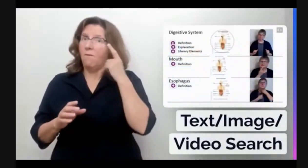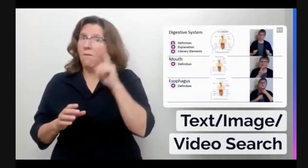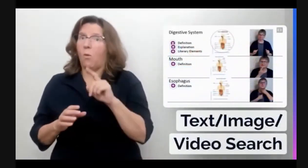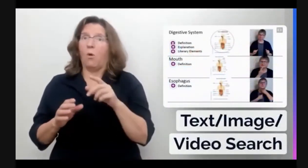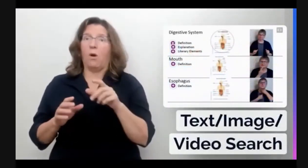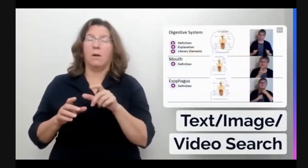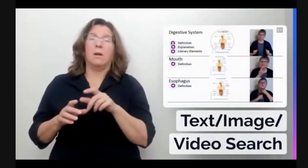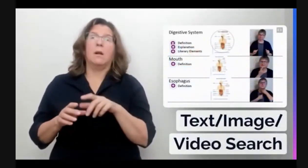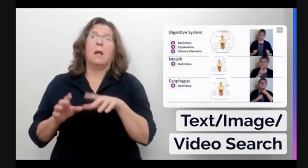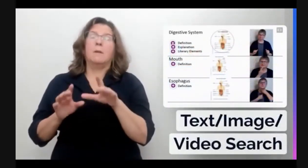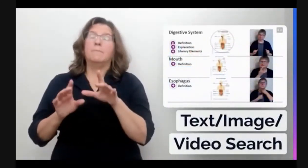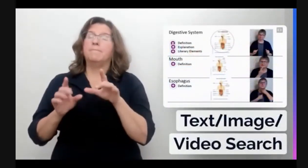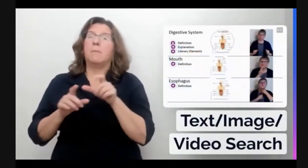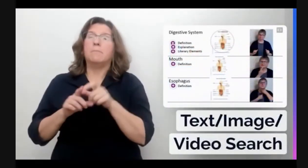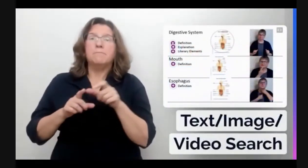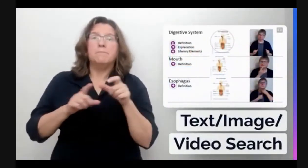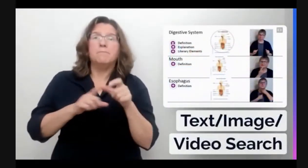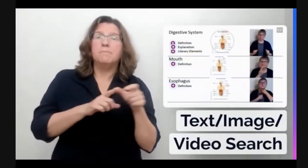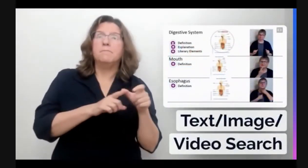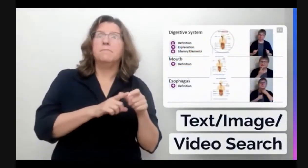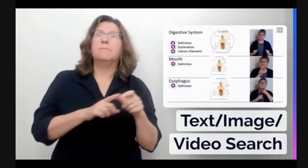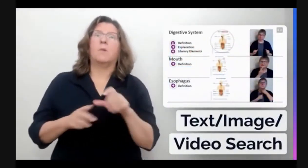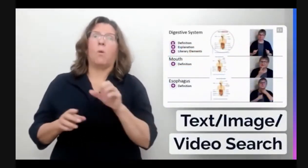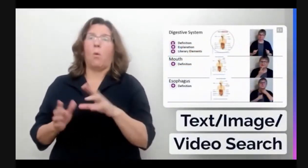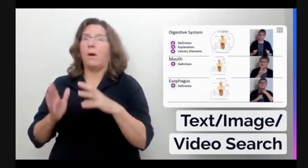There is another way to search for terms,